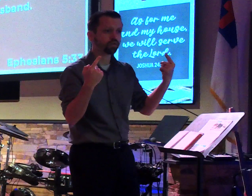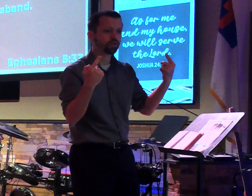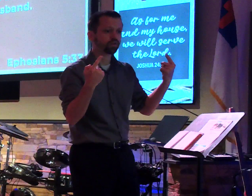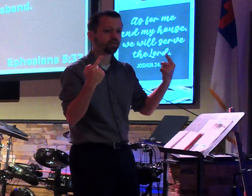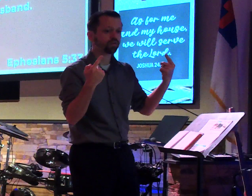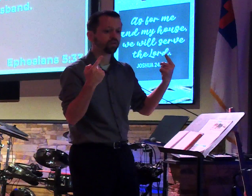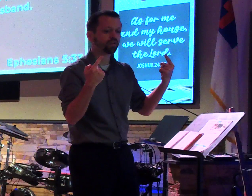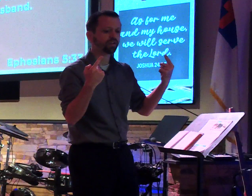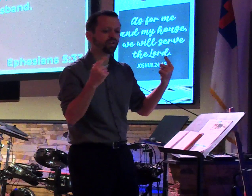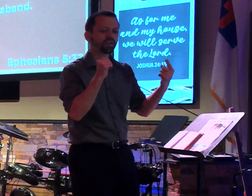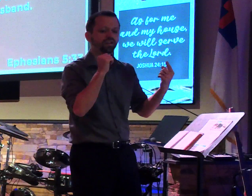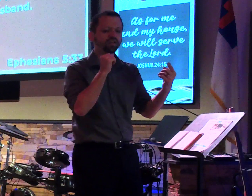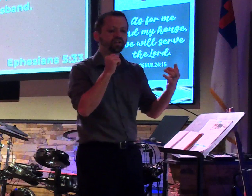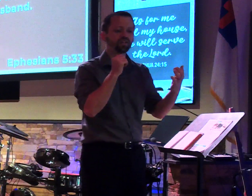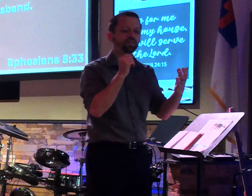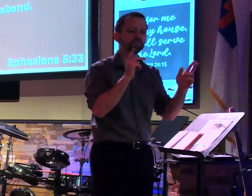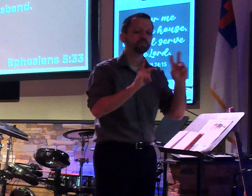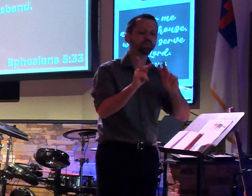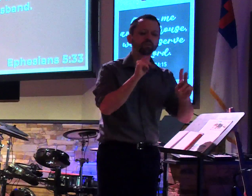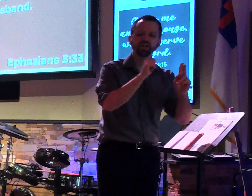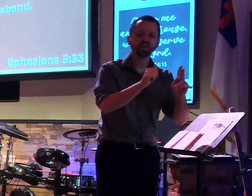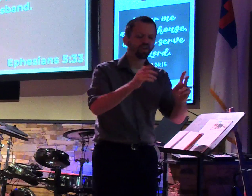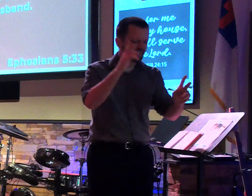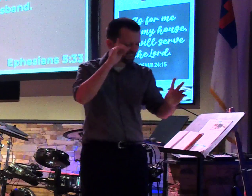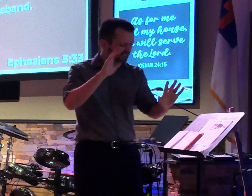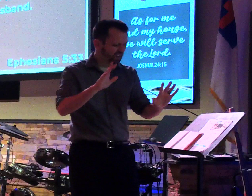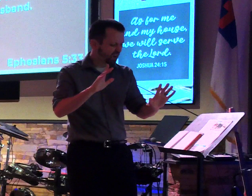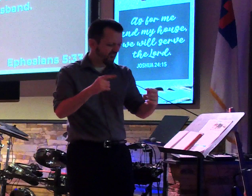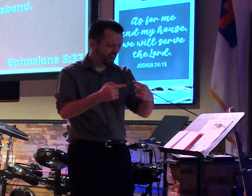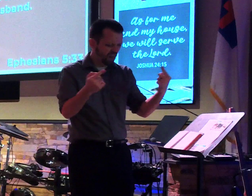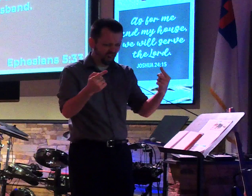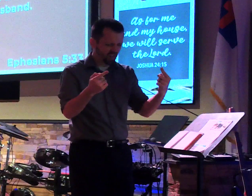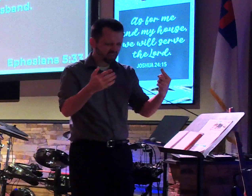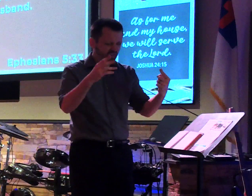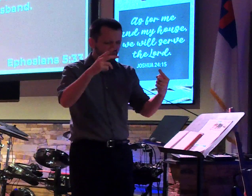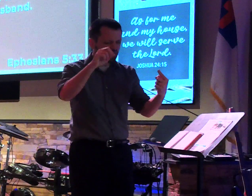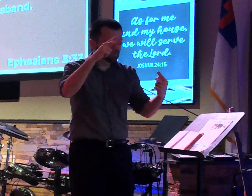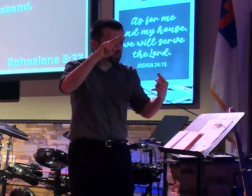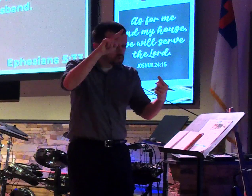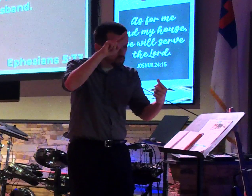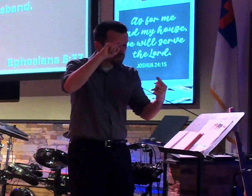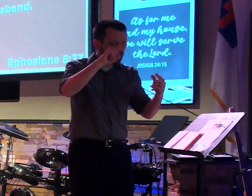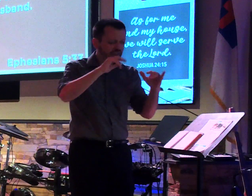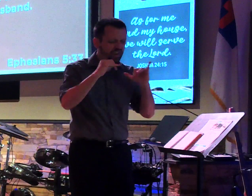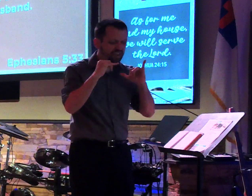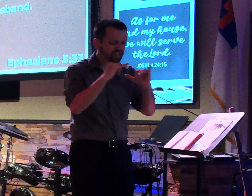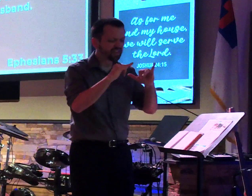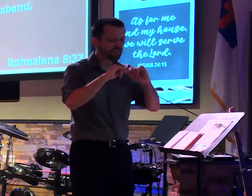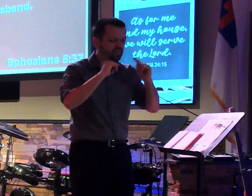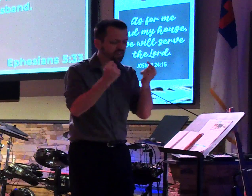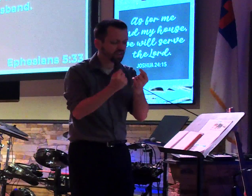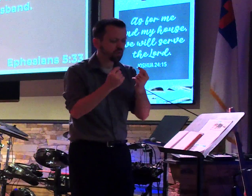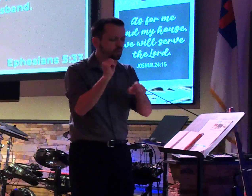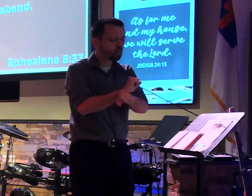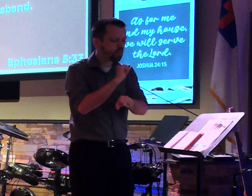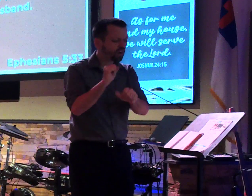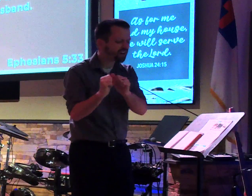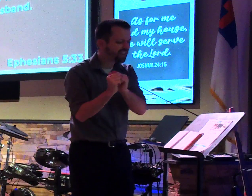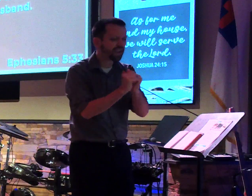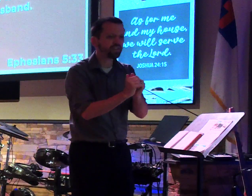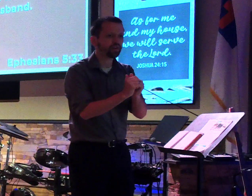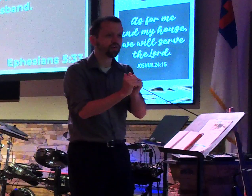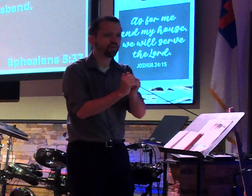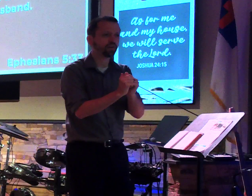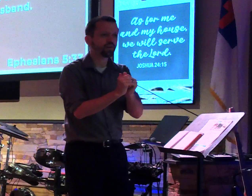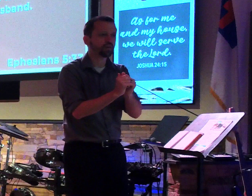stupid. This is ignorant. We are not on opposing sides here. We're on the same team. Number three